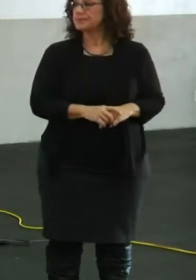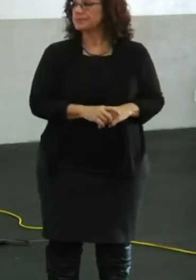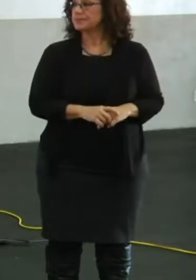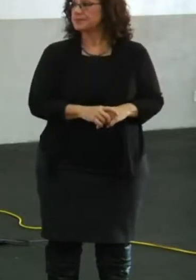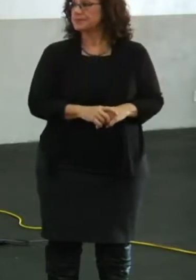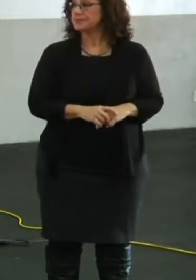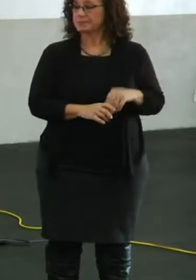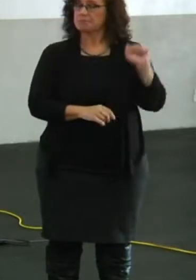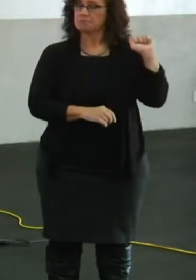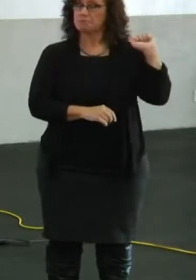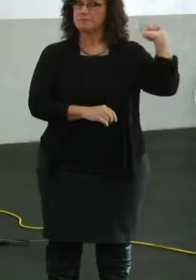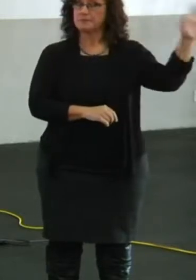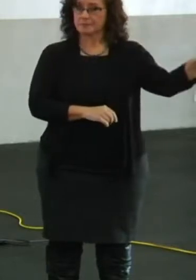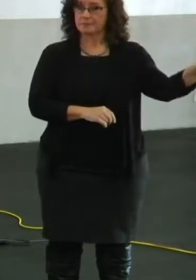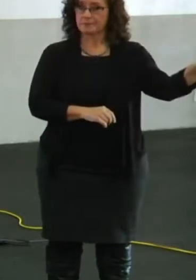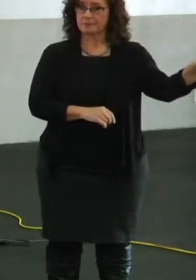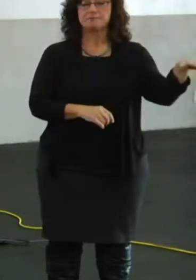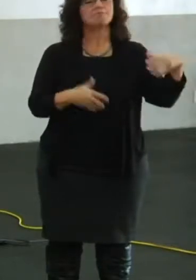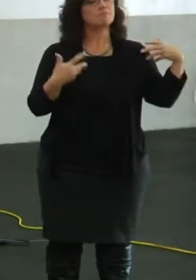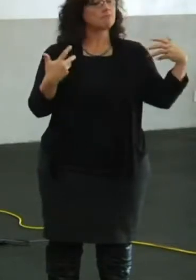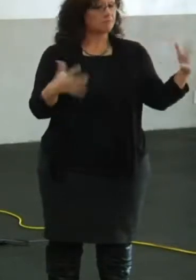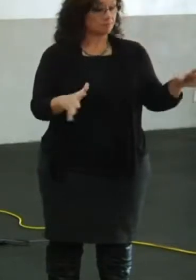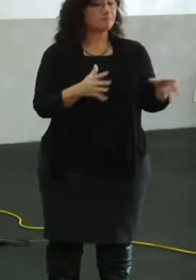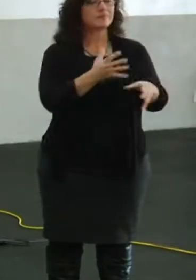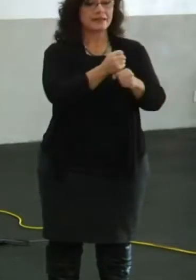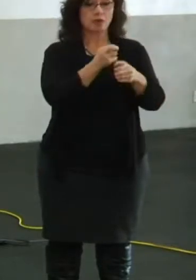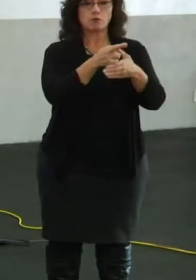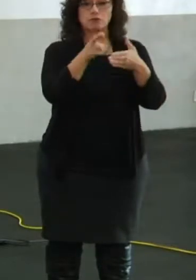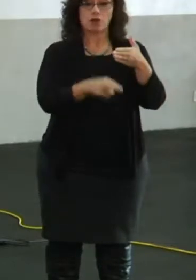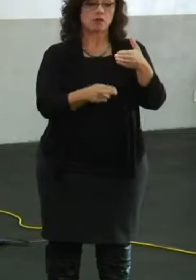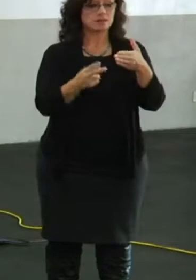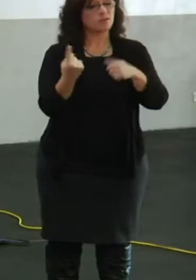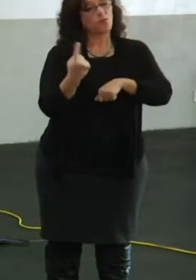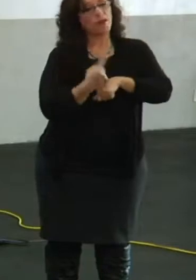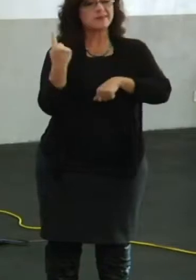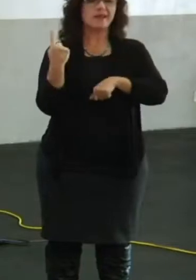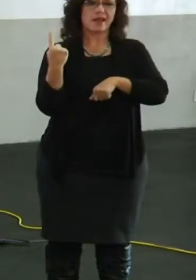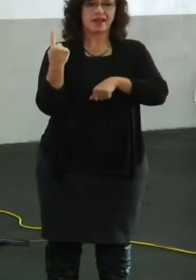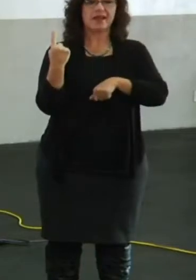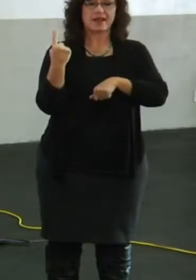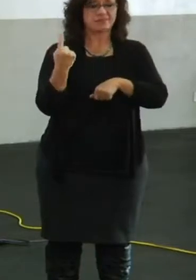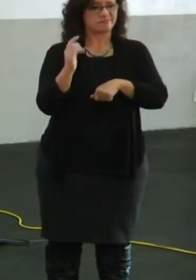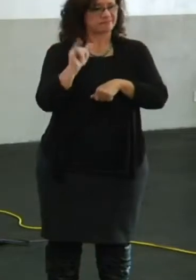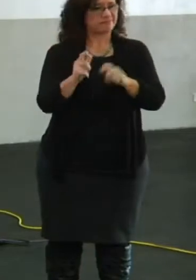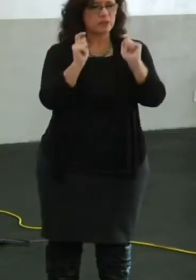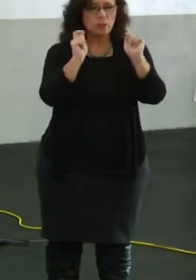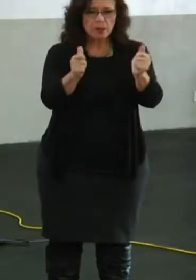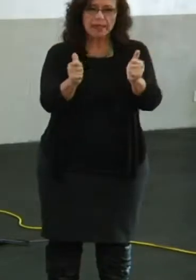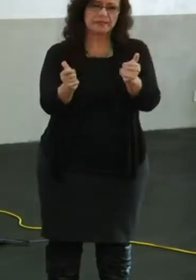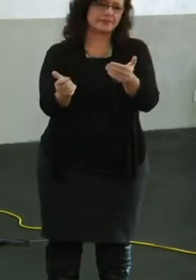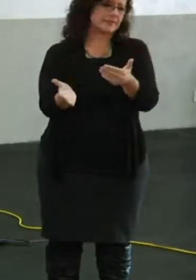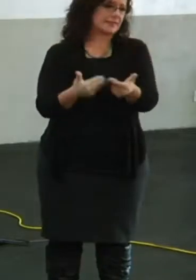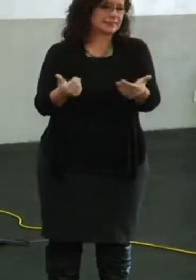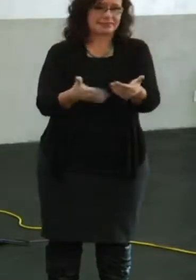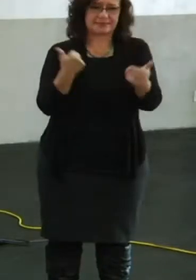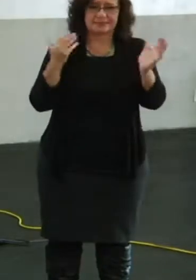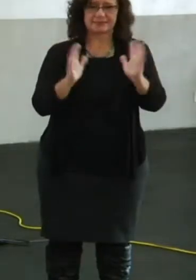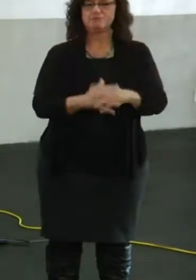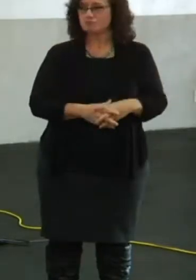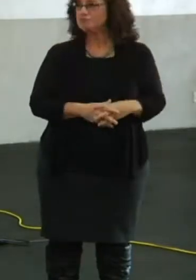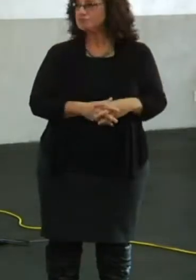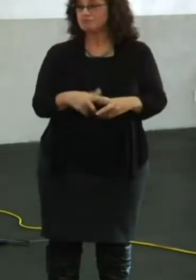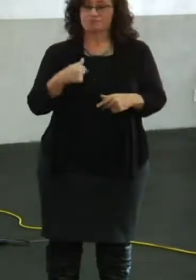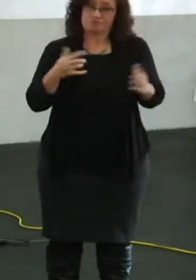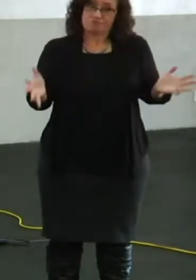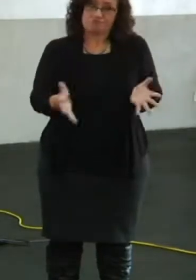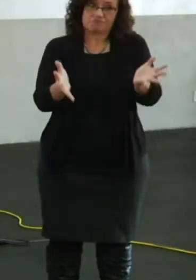then you can get your results back in 1 day. It's very quick and easy, and I